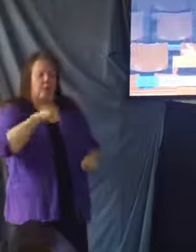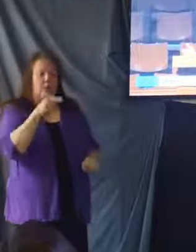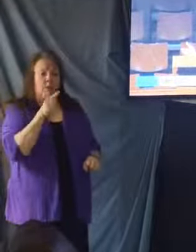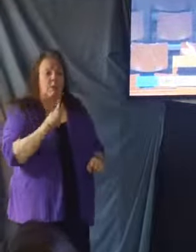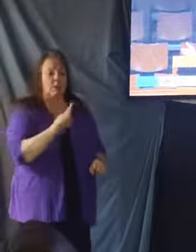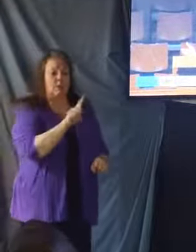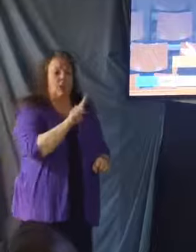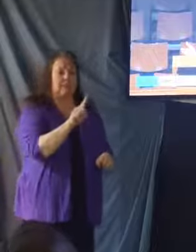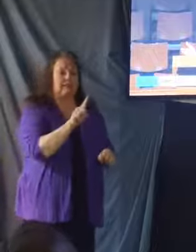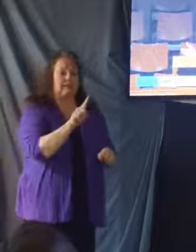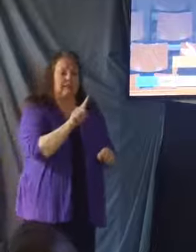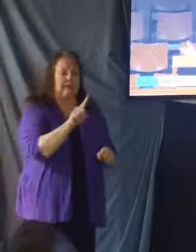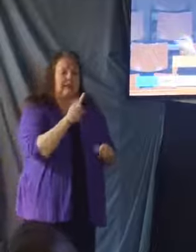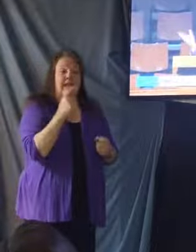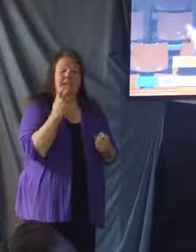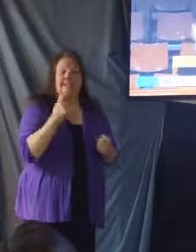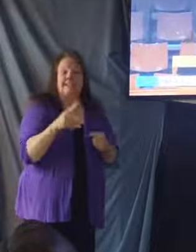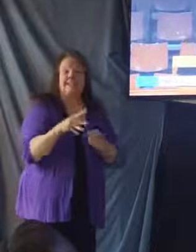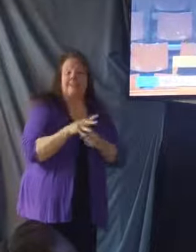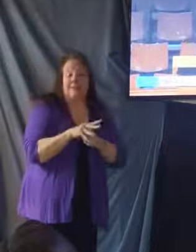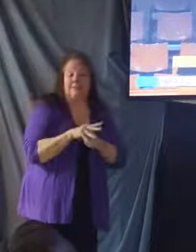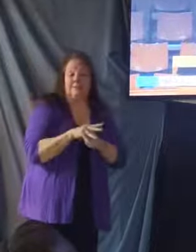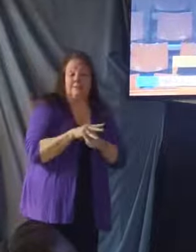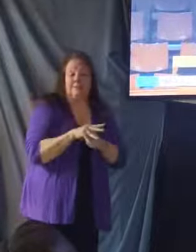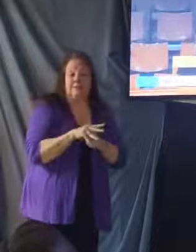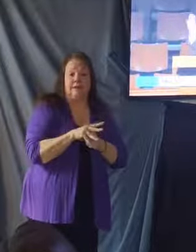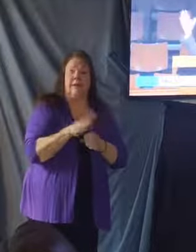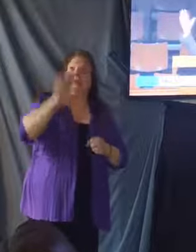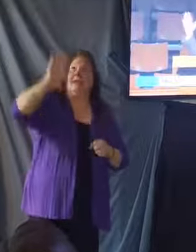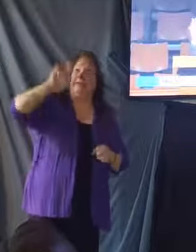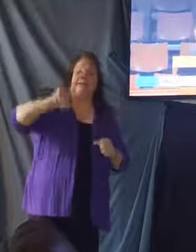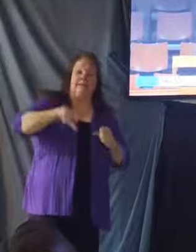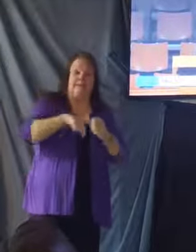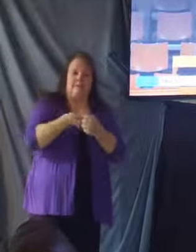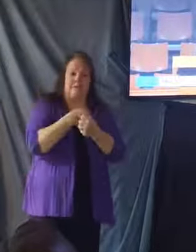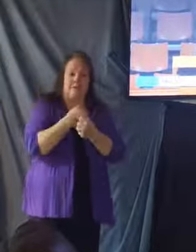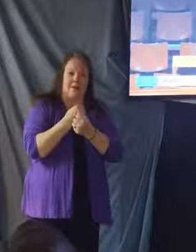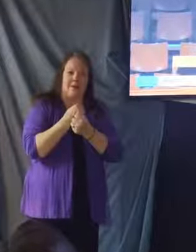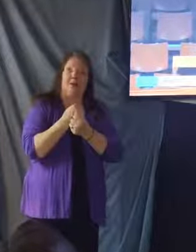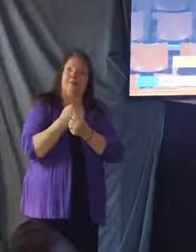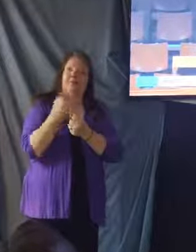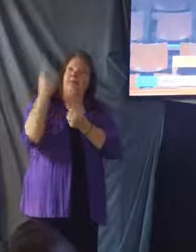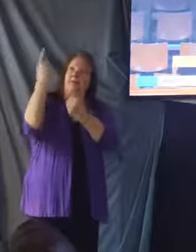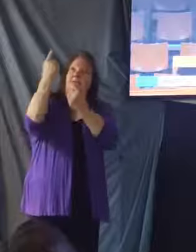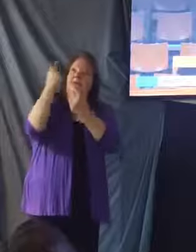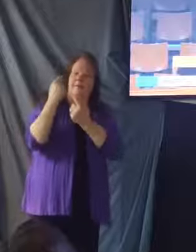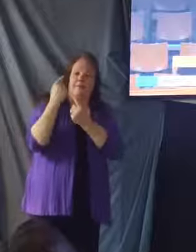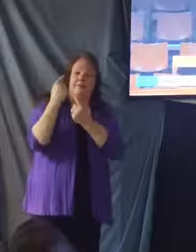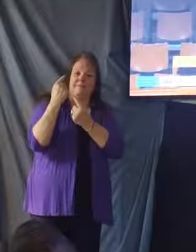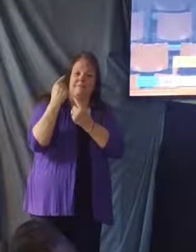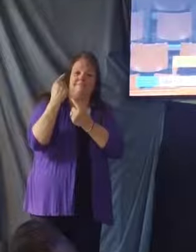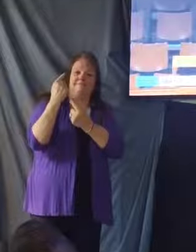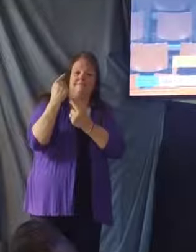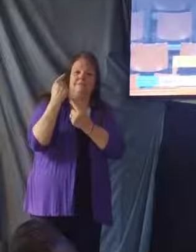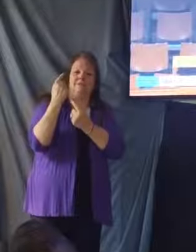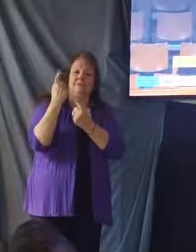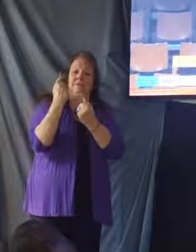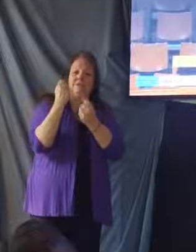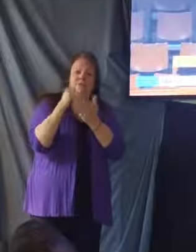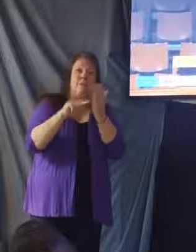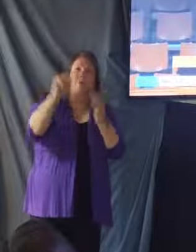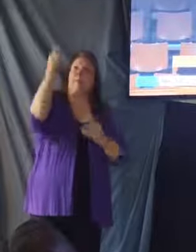people. And it will be a matter of God's grace intervening to do what